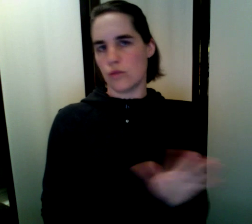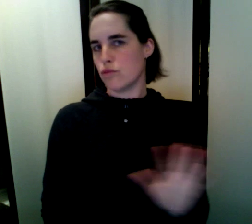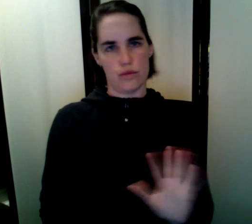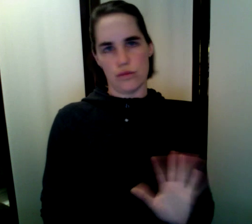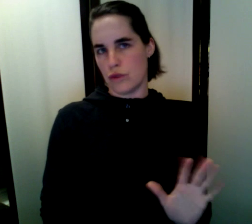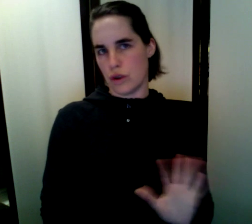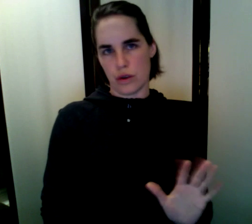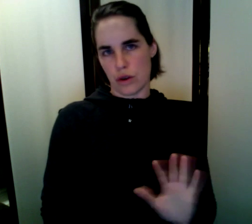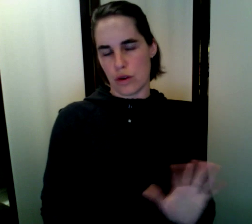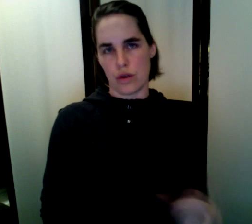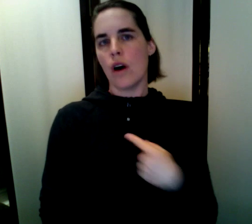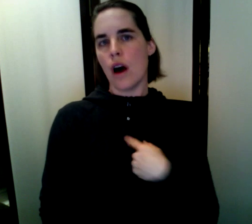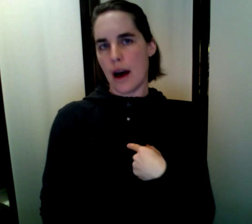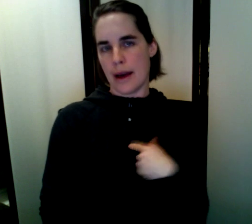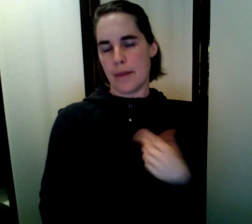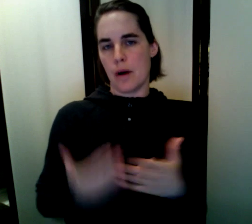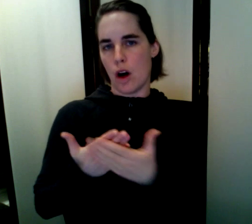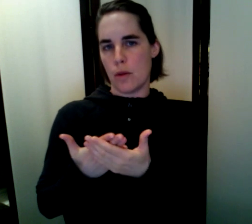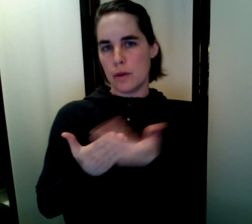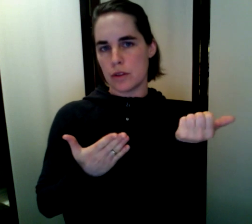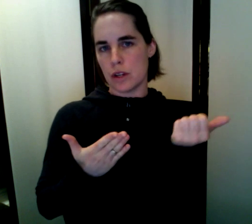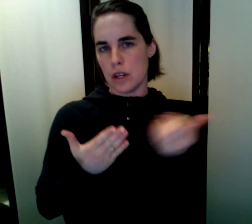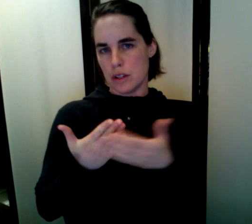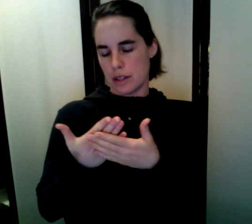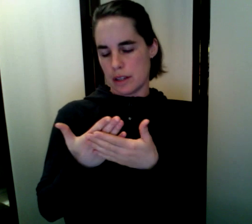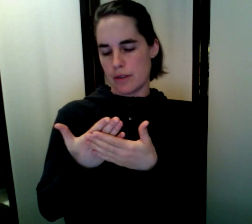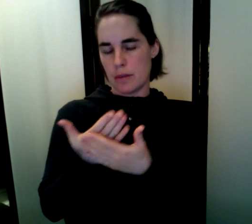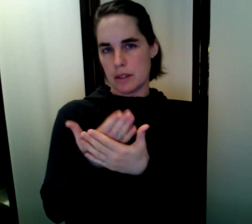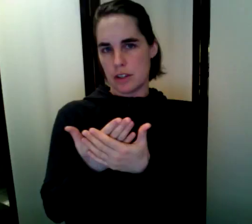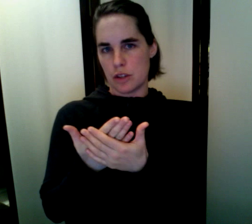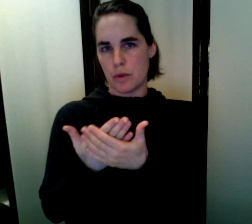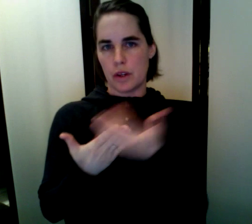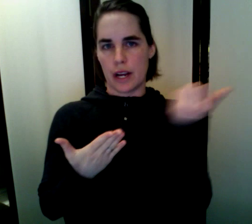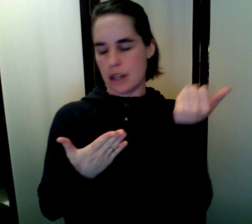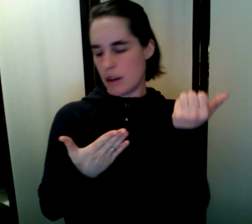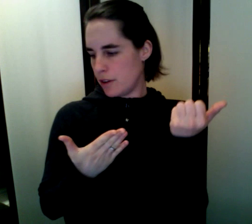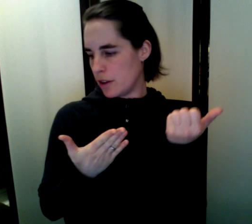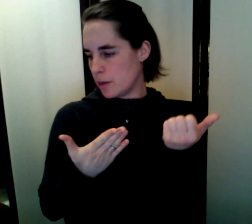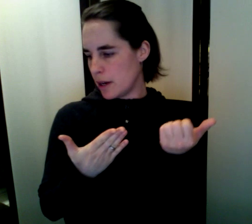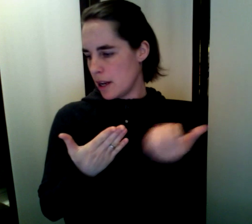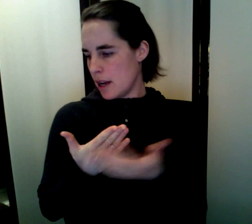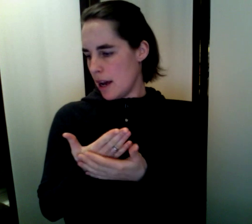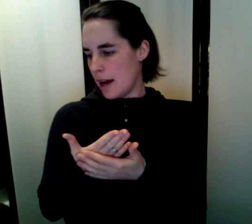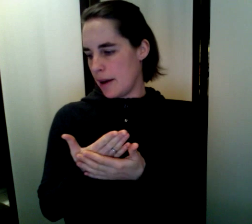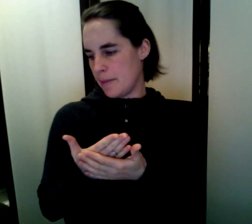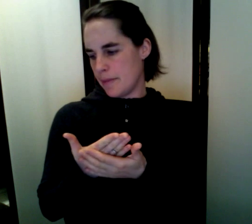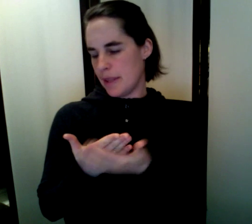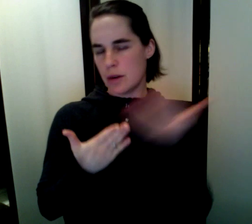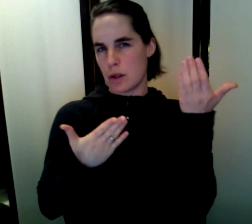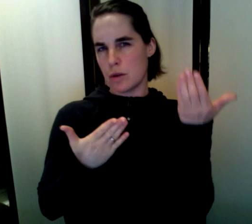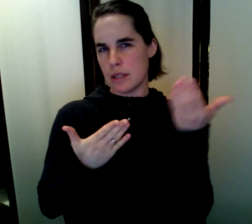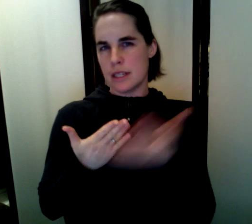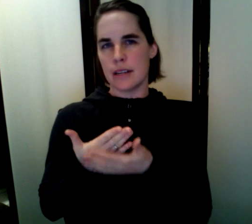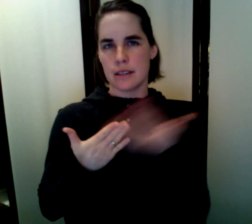So, no, no, no, no, no, I'm almost. So the sign for almost is just pull your hand off your other one. They don't close in the text.